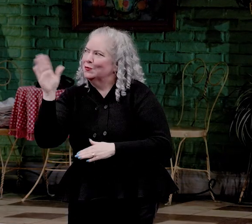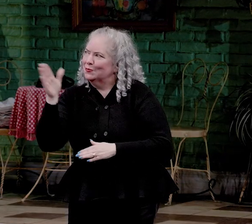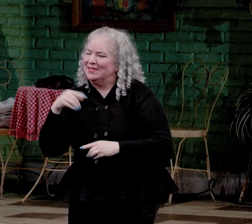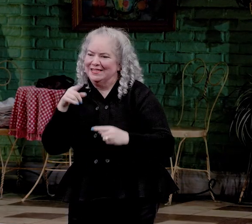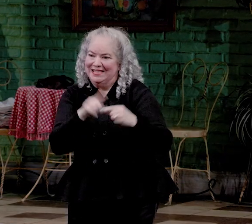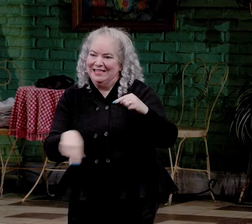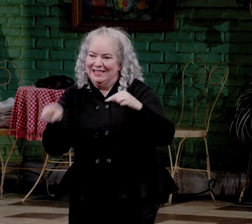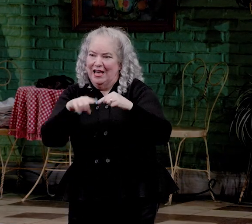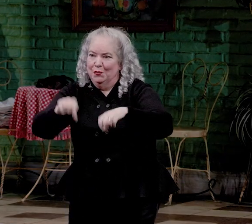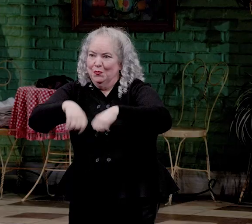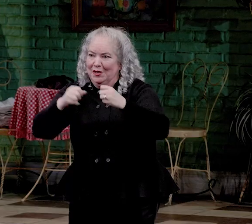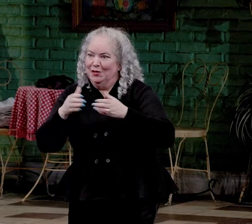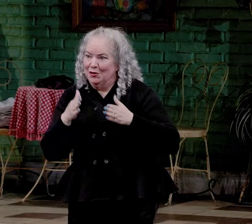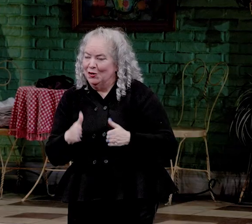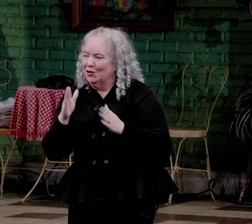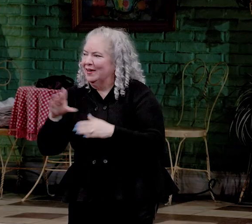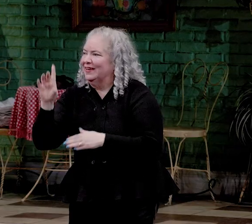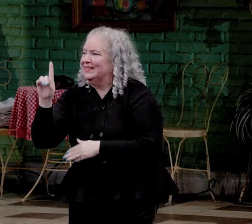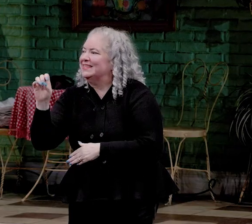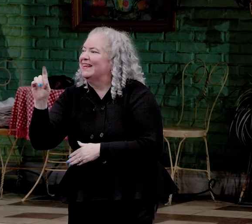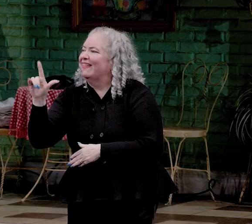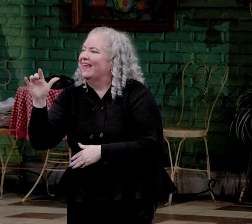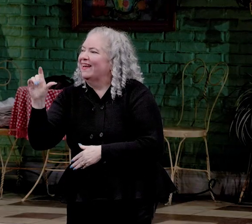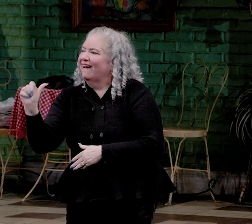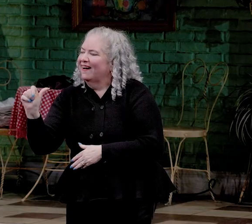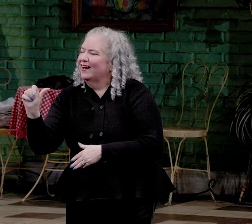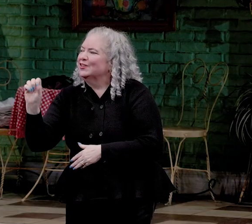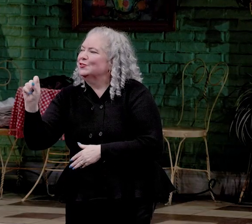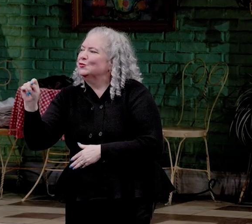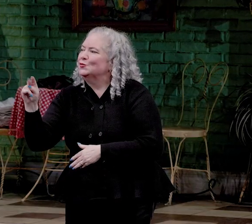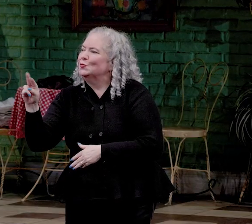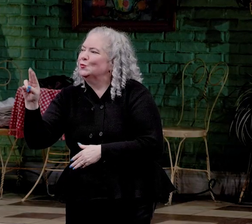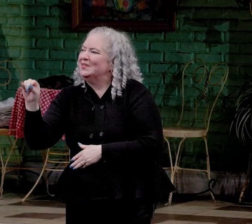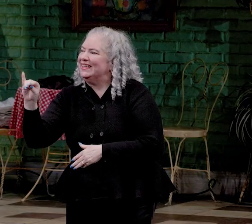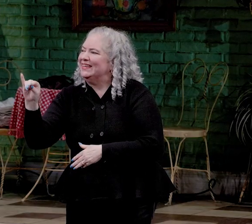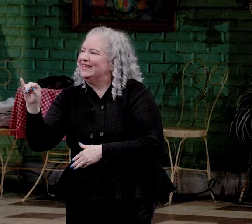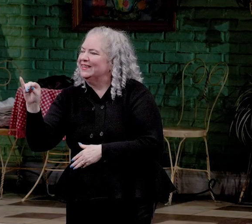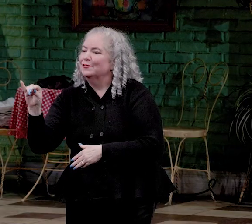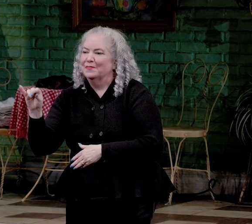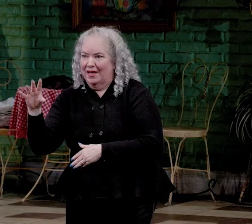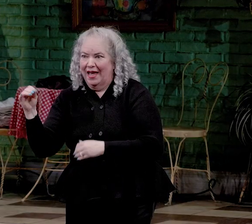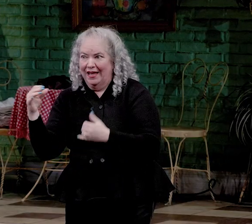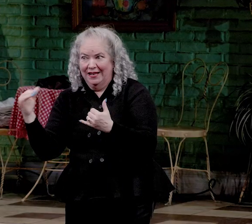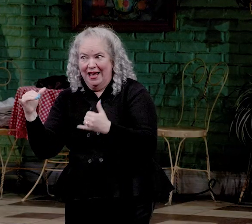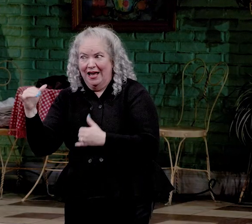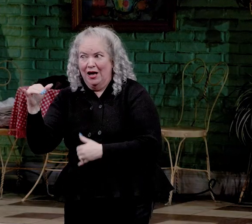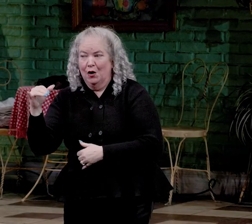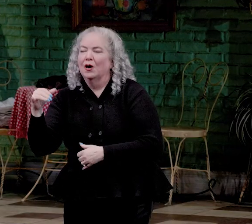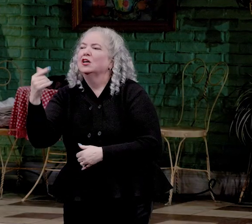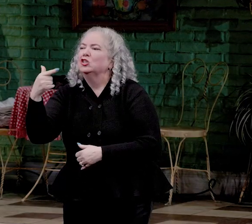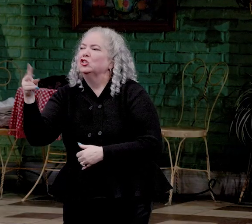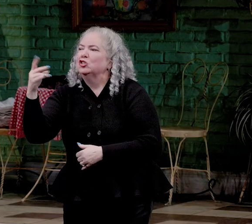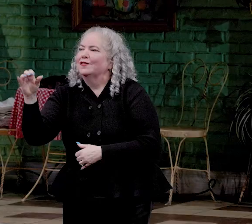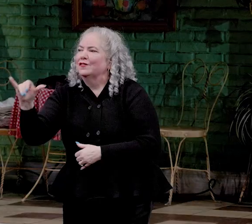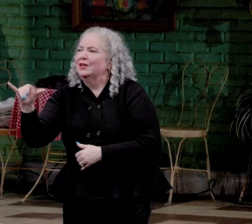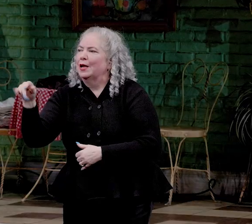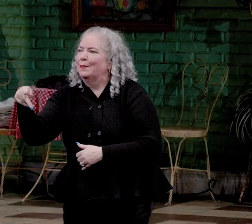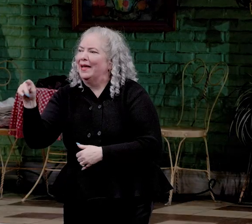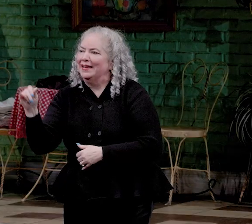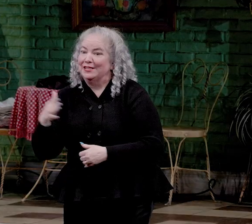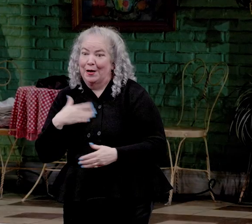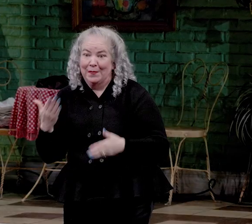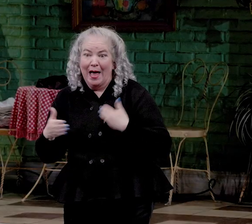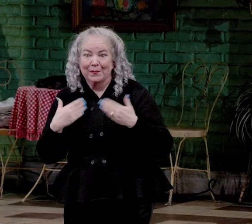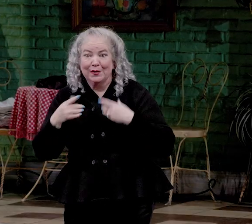and a half. And Elena Studi, and now Jeffrey L. Page. I'm so happy to announce